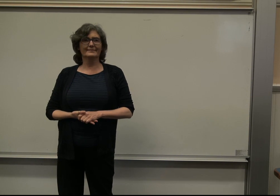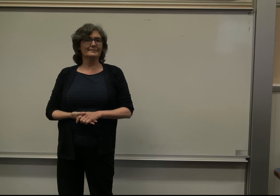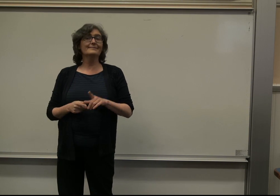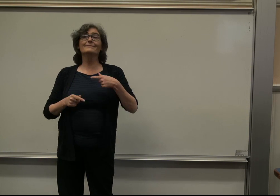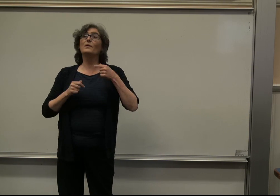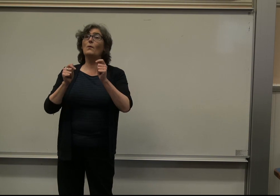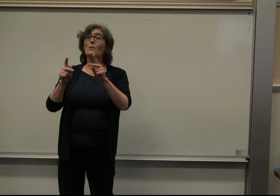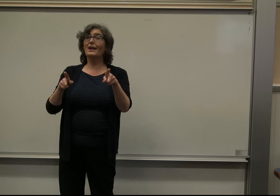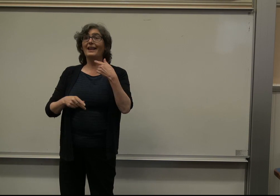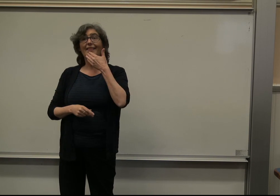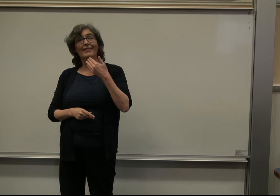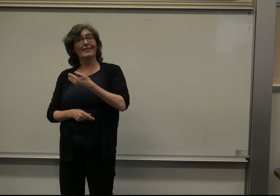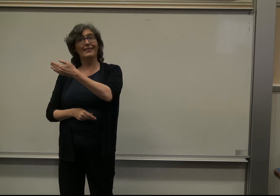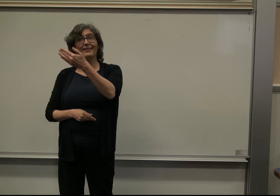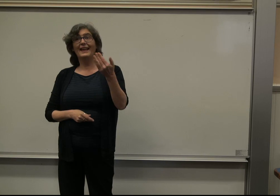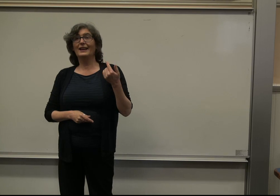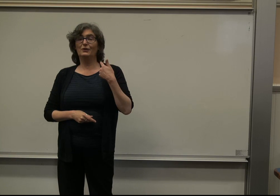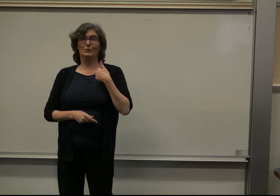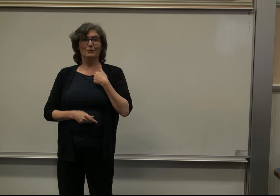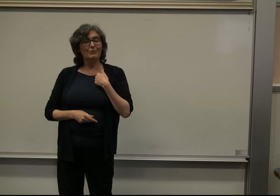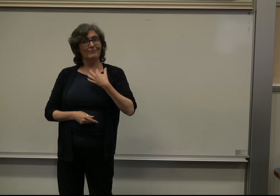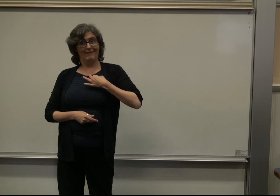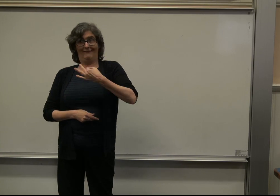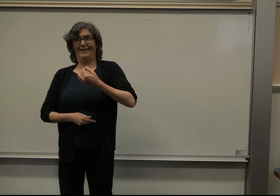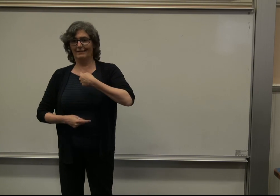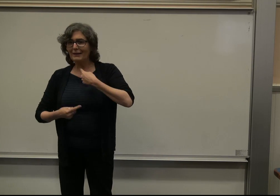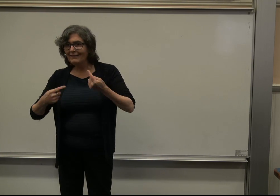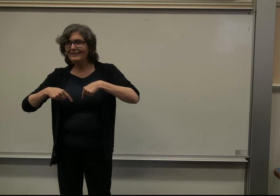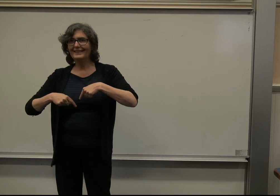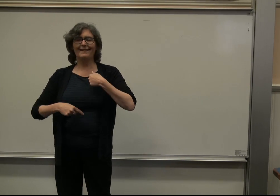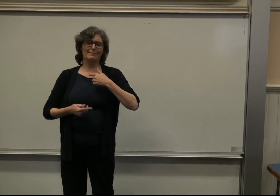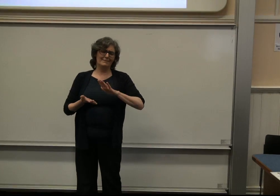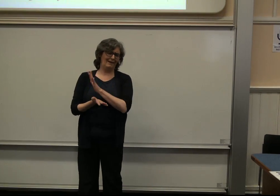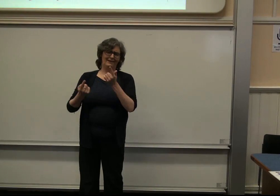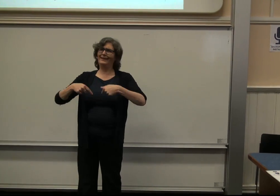Okay, thank you very much for inviting me. It's a pleasure to be here.